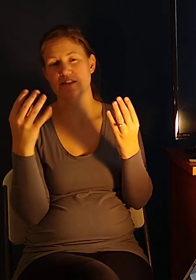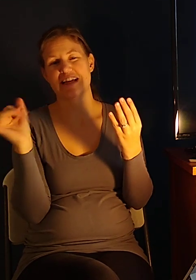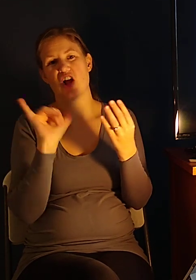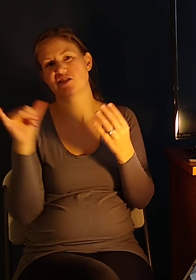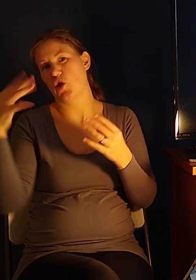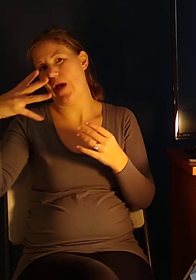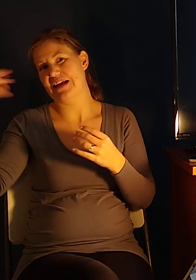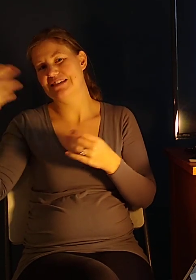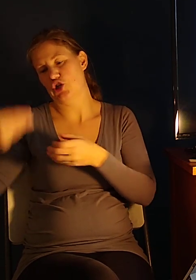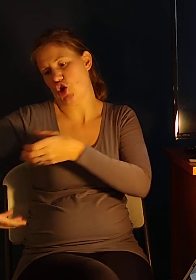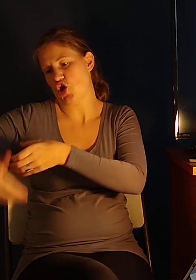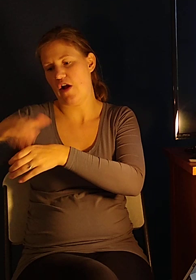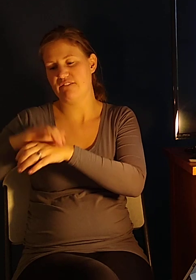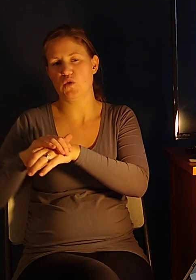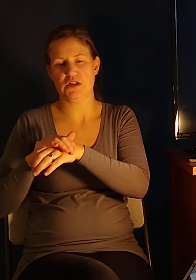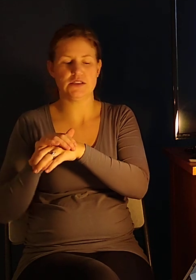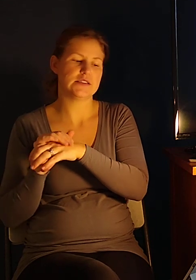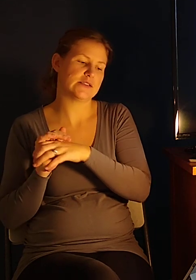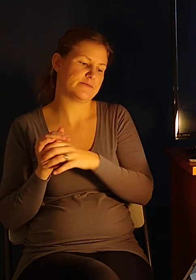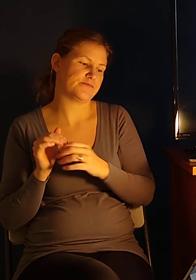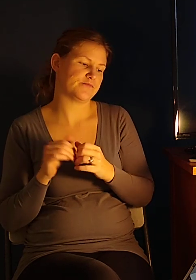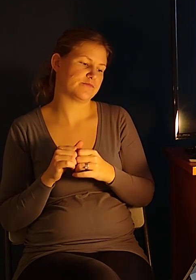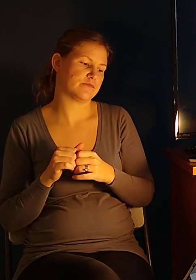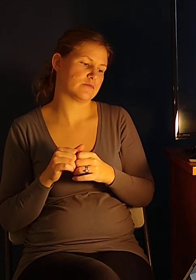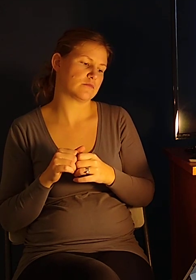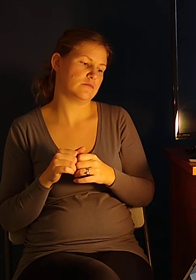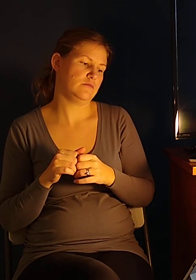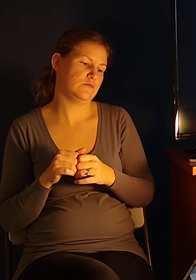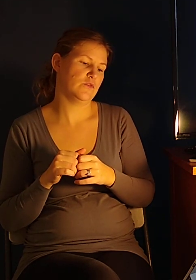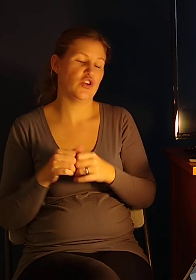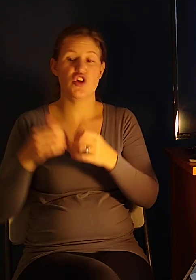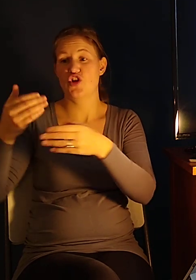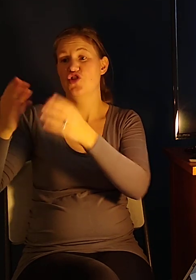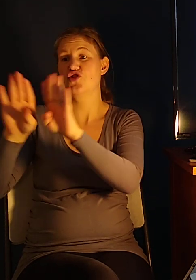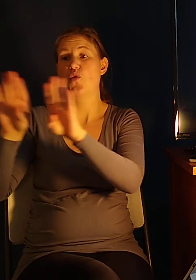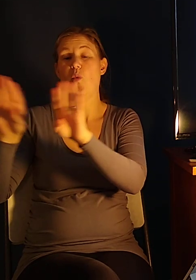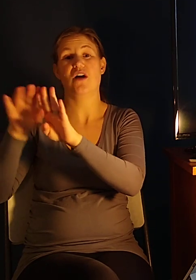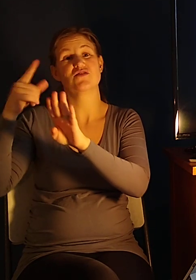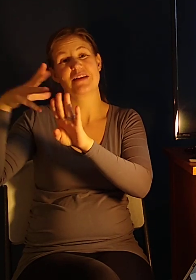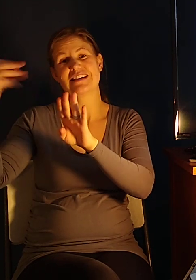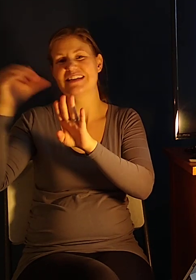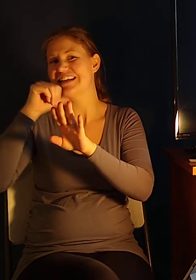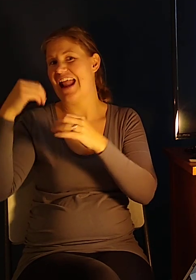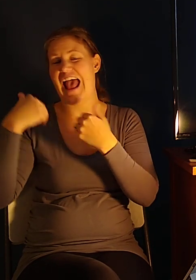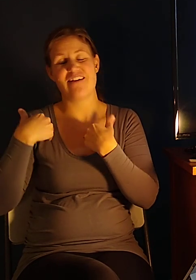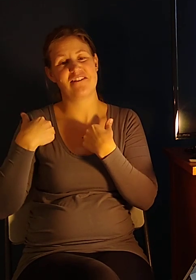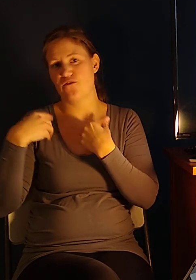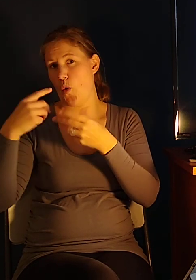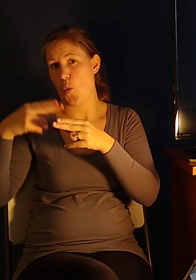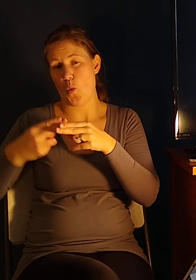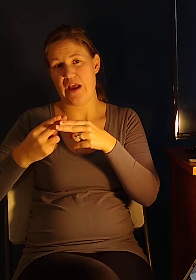exterior coverings. Exterior walls didn't need to carry any weight, and so they could be made of